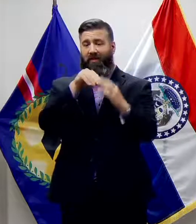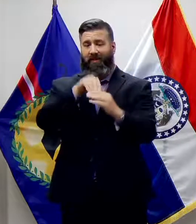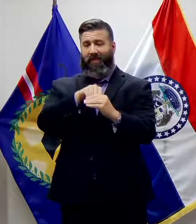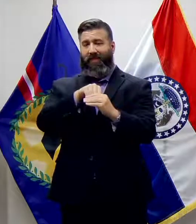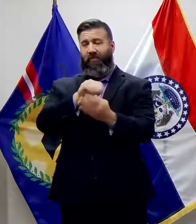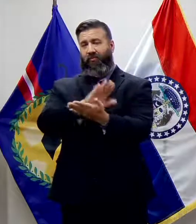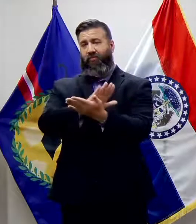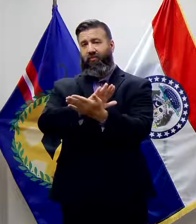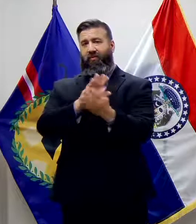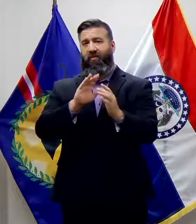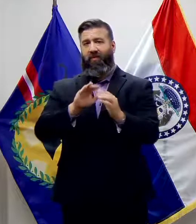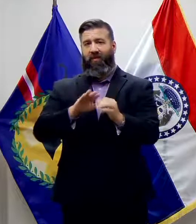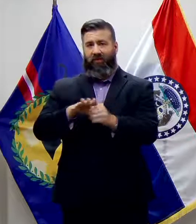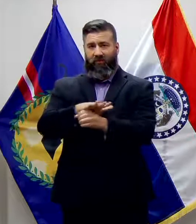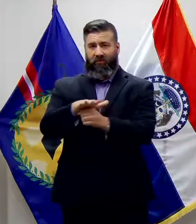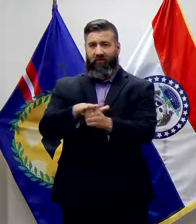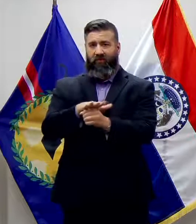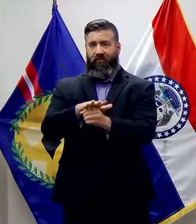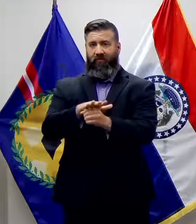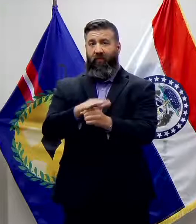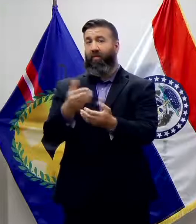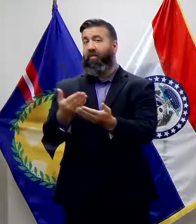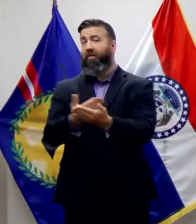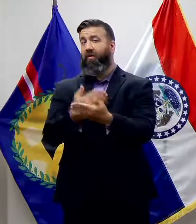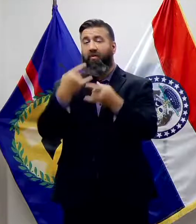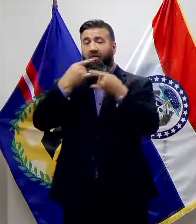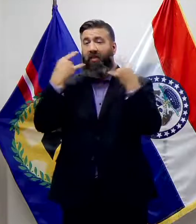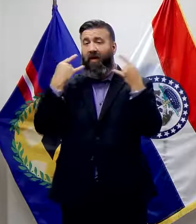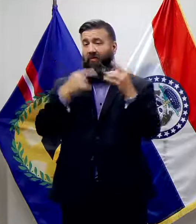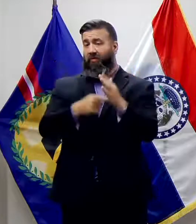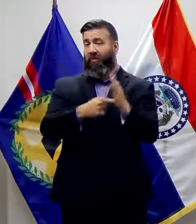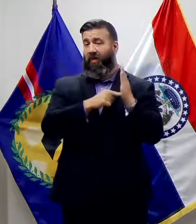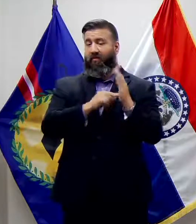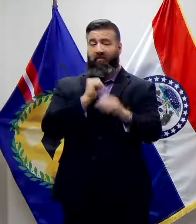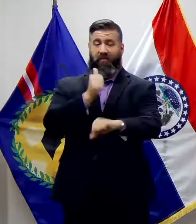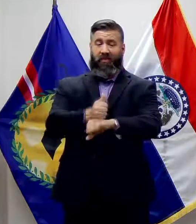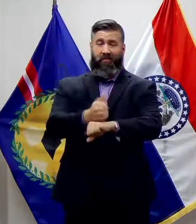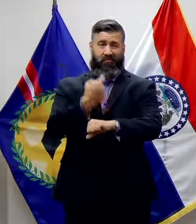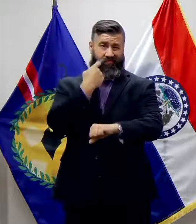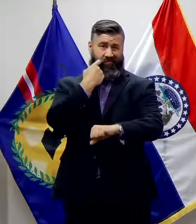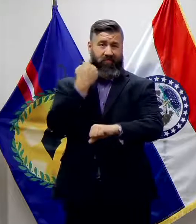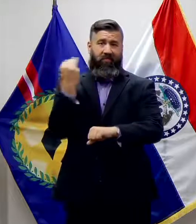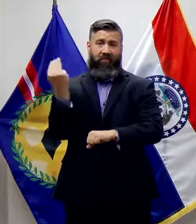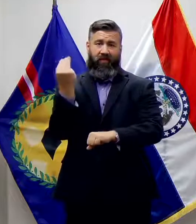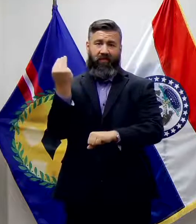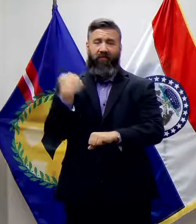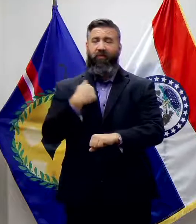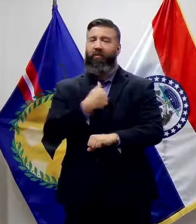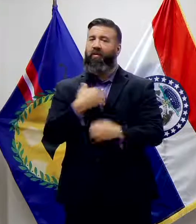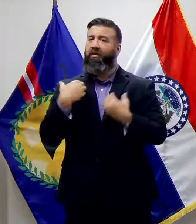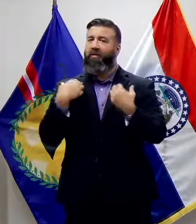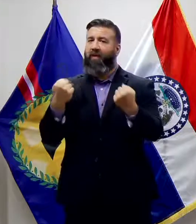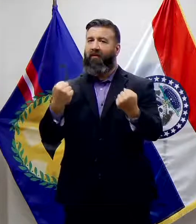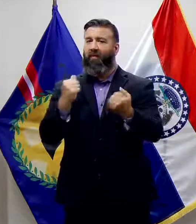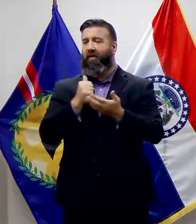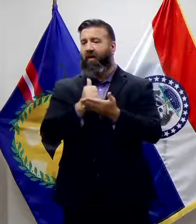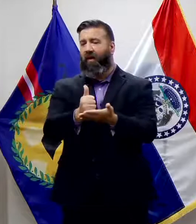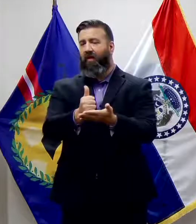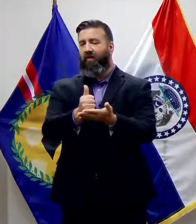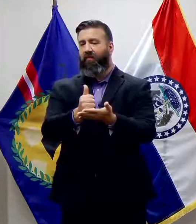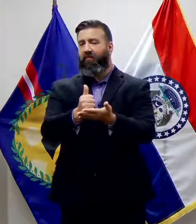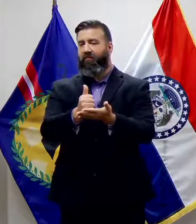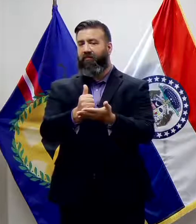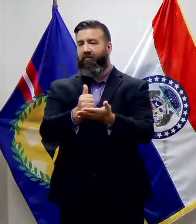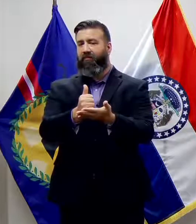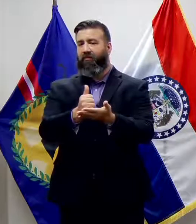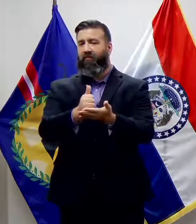districts. And with the new mask mandate put into place in St. Louis County on Monday, we are confident that will help to work and